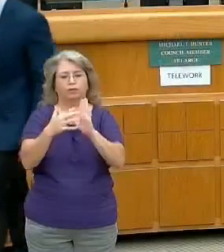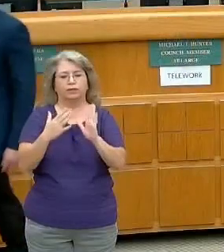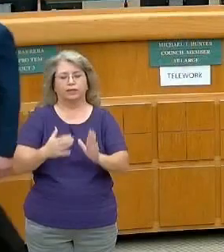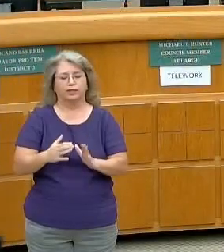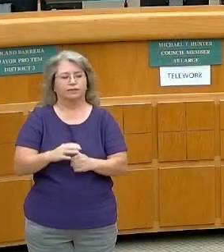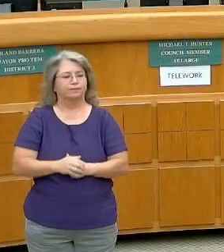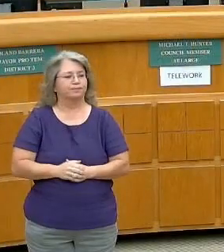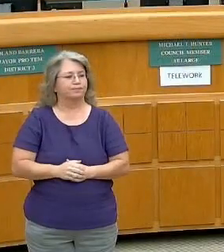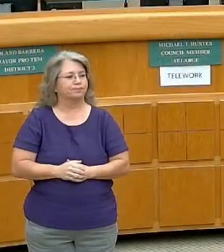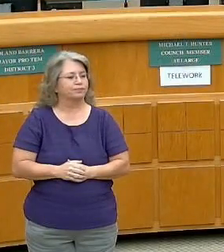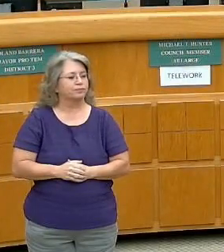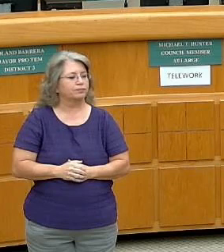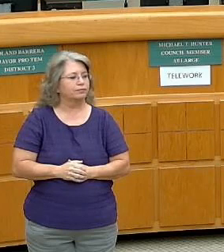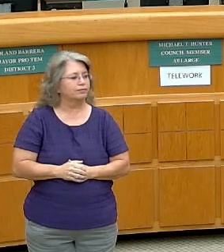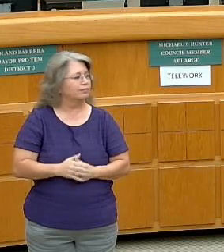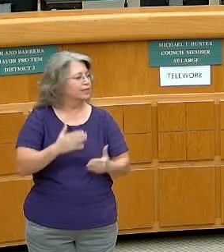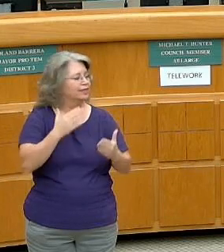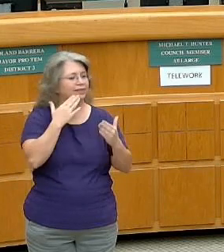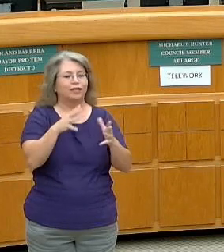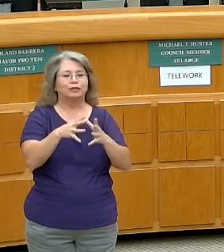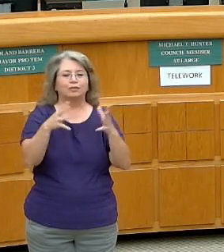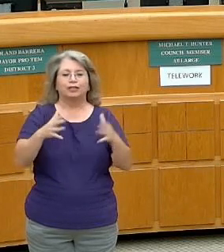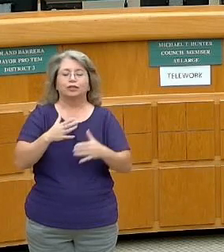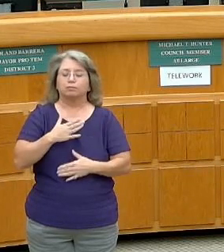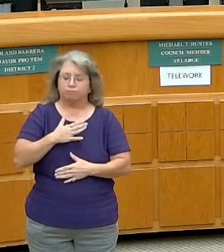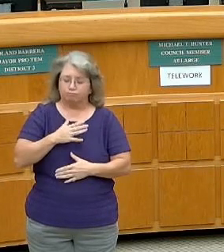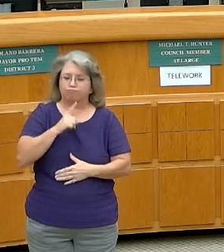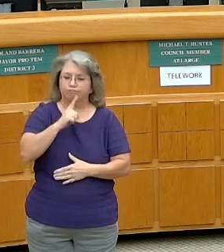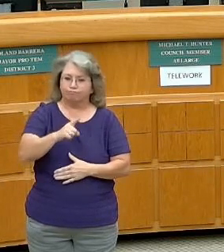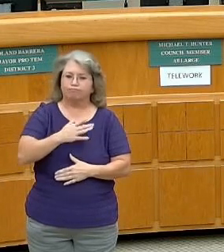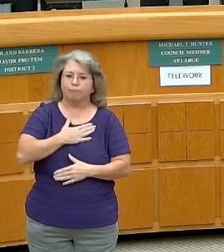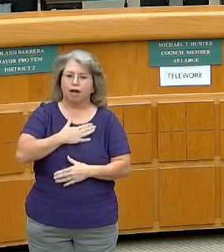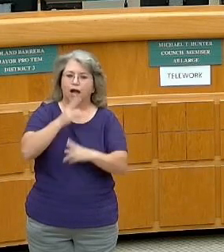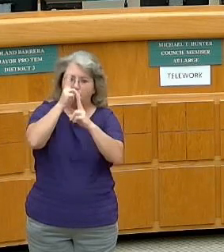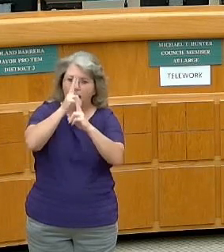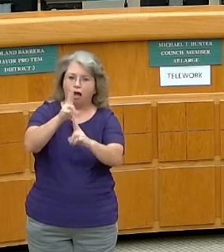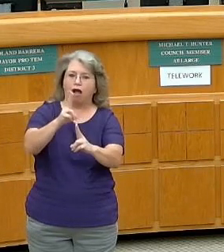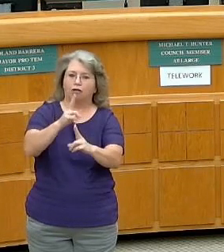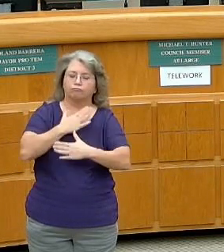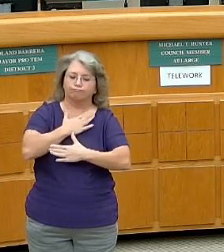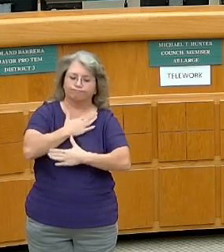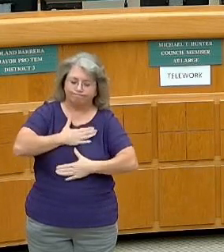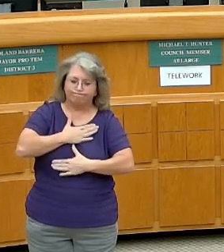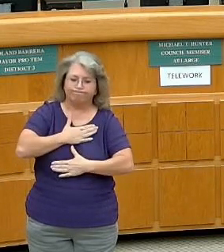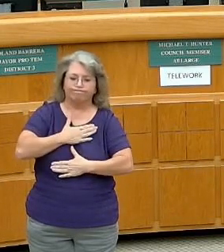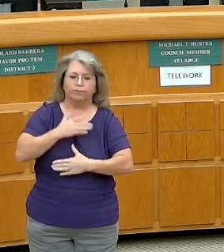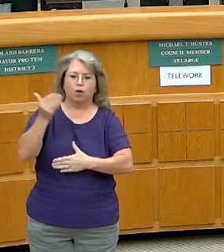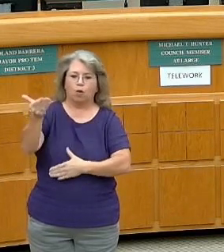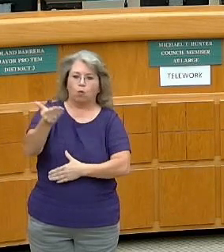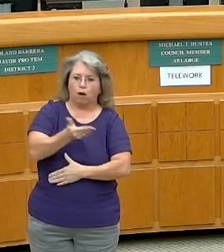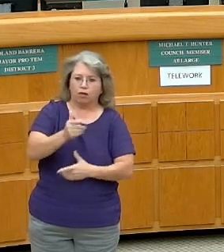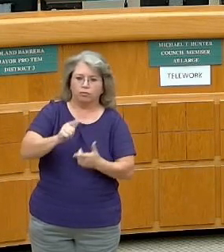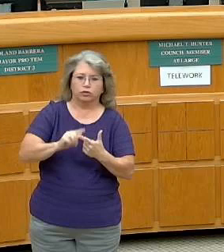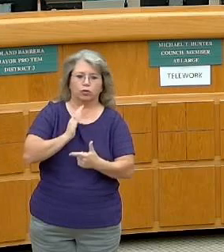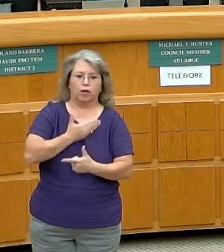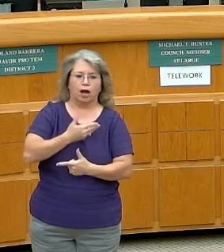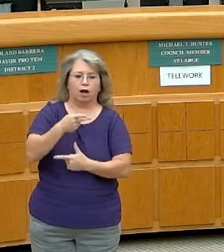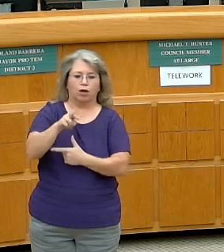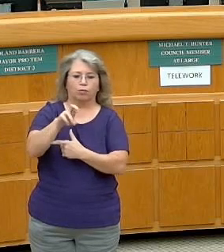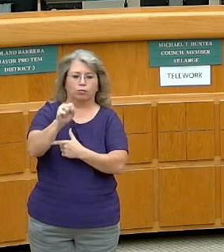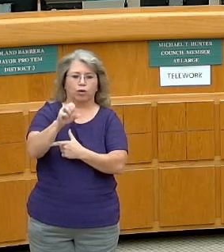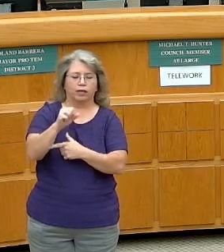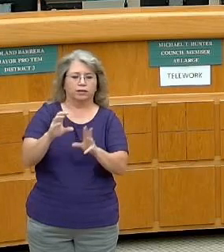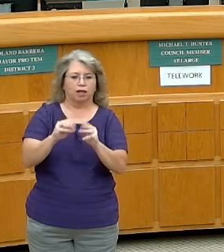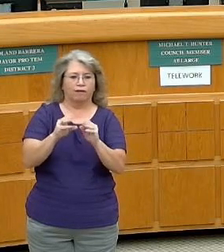Thank you so much. Yes, it is my distinct honor and pleasure to welcome to this press briefing Congressman